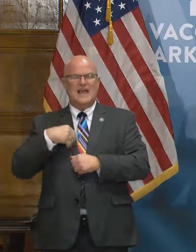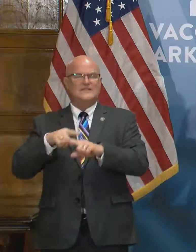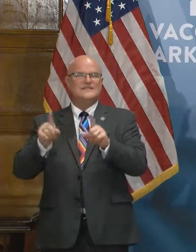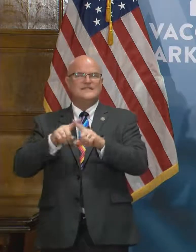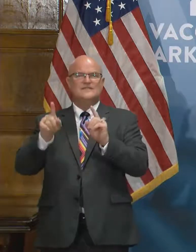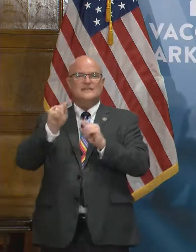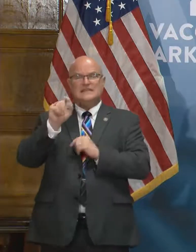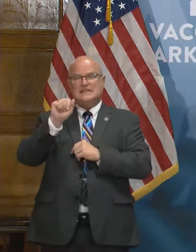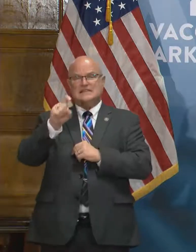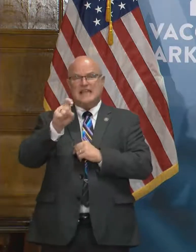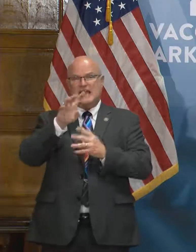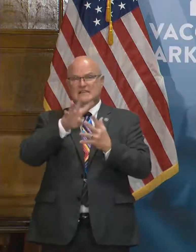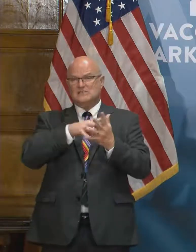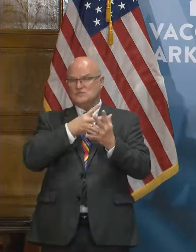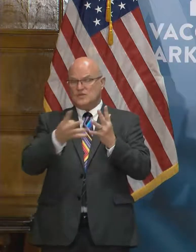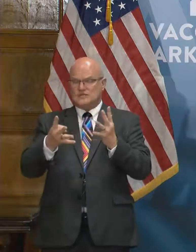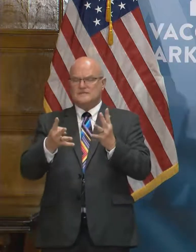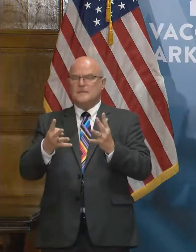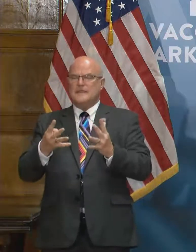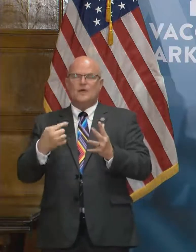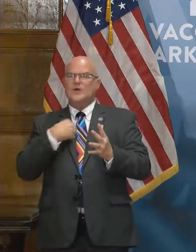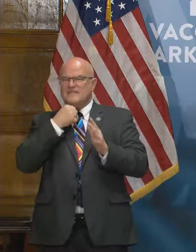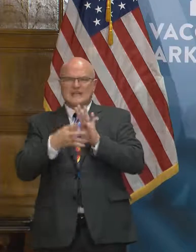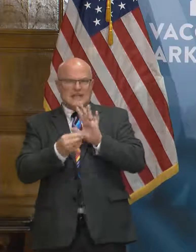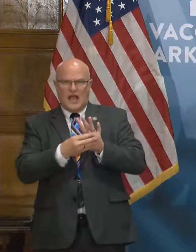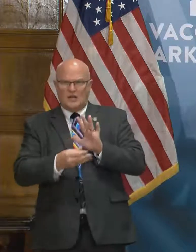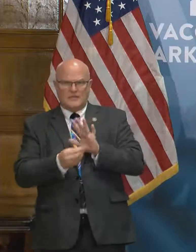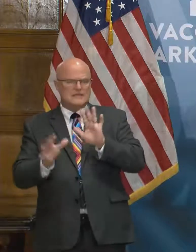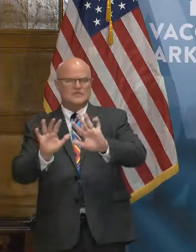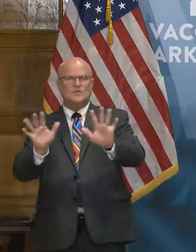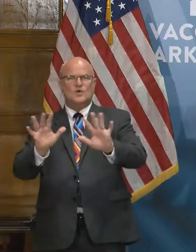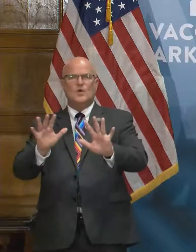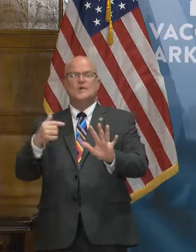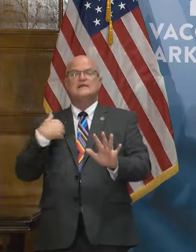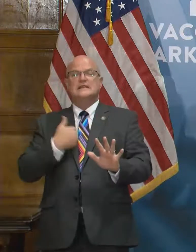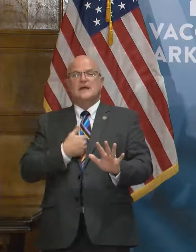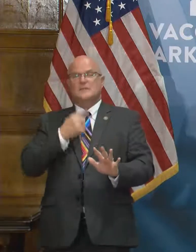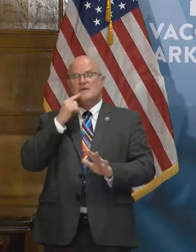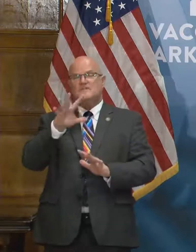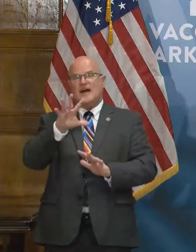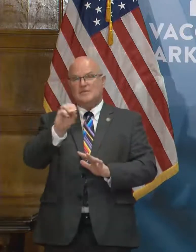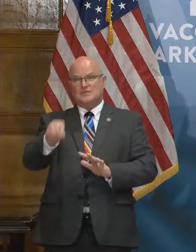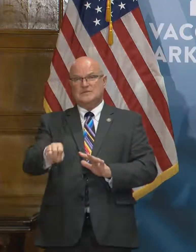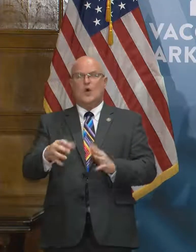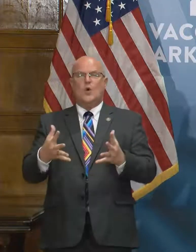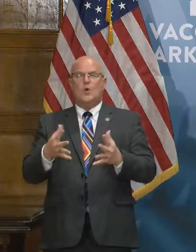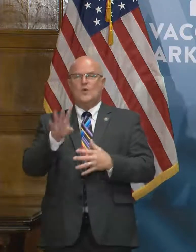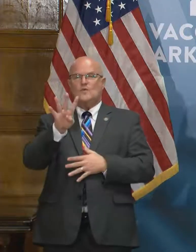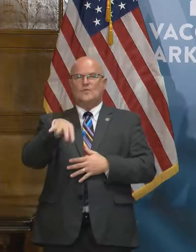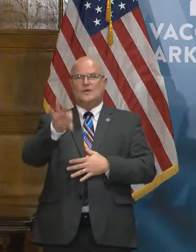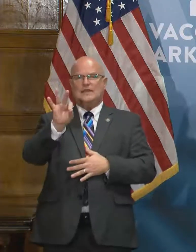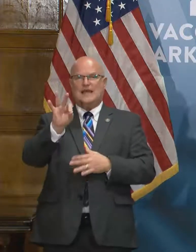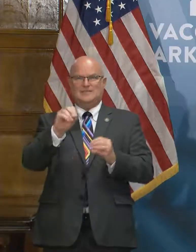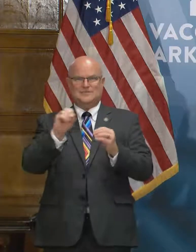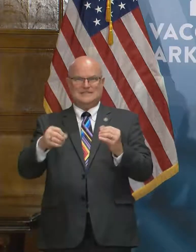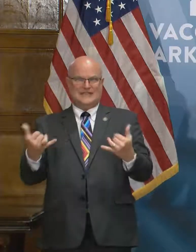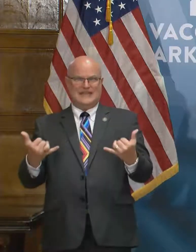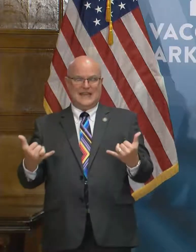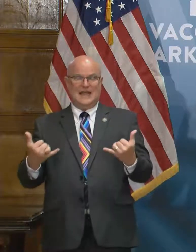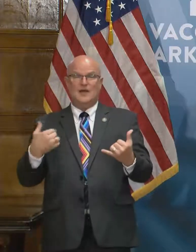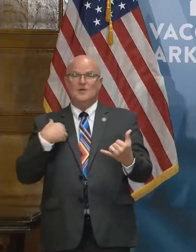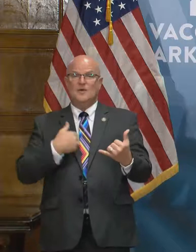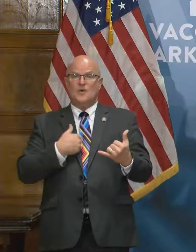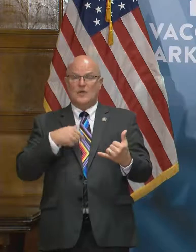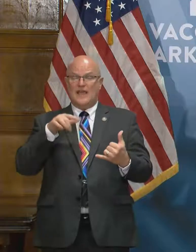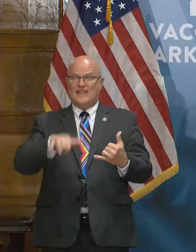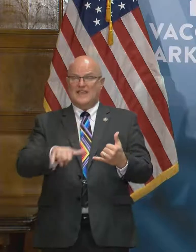structures, and we don't have to mimic them. I've always said, let's get down to 5%. Looks like we're going to be able to get down to 4.9%. But we get